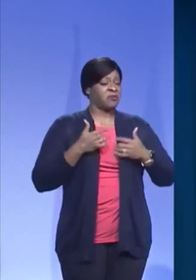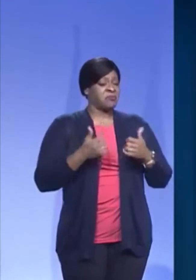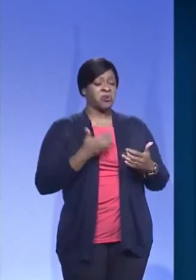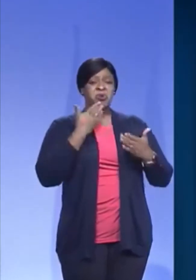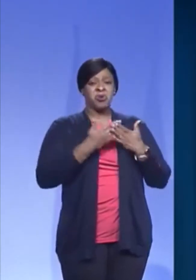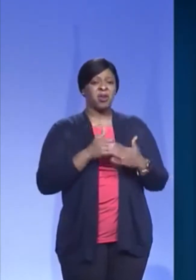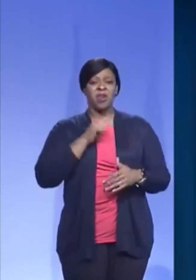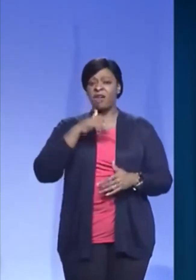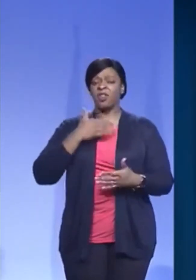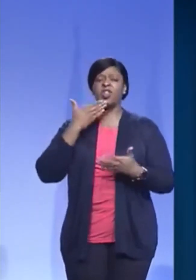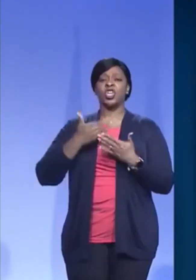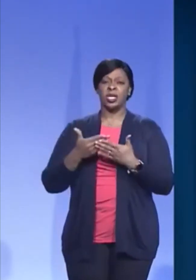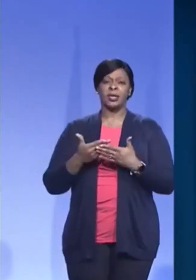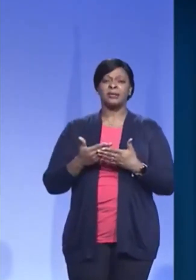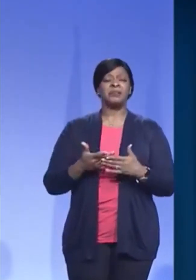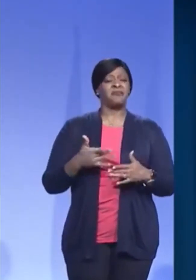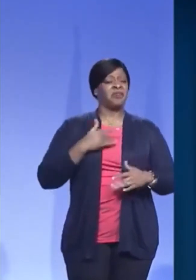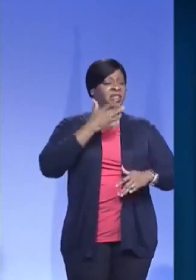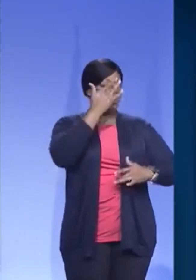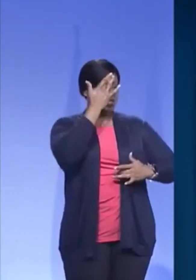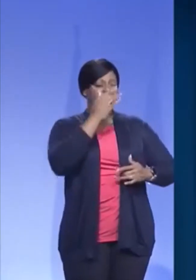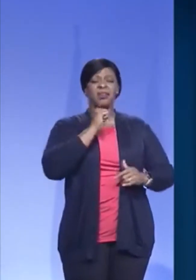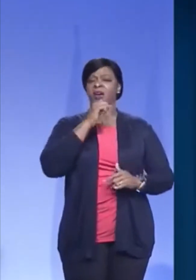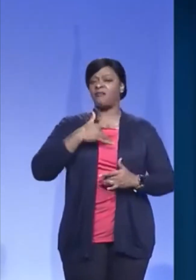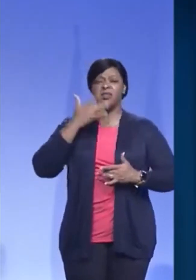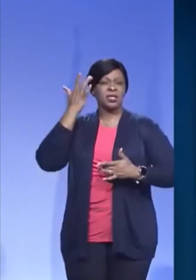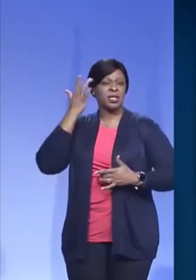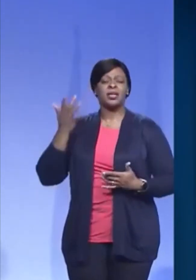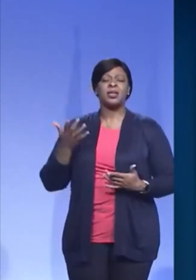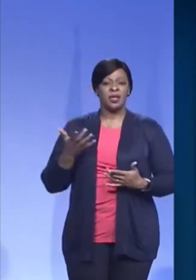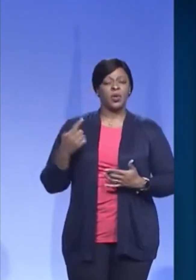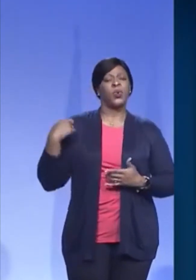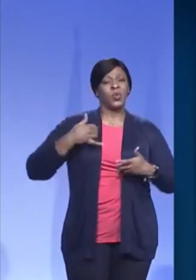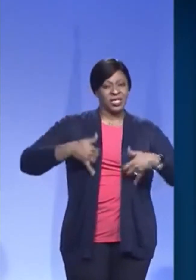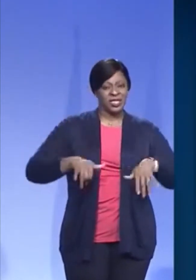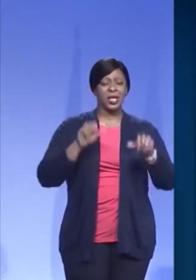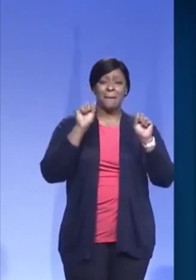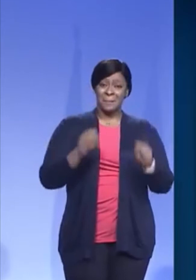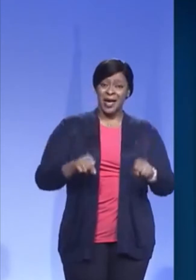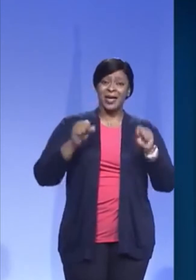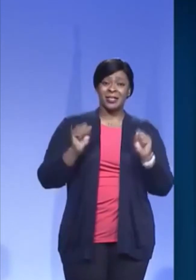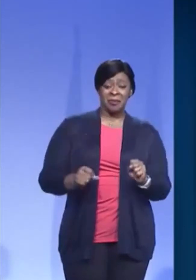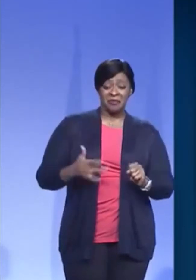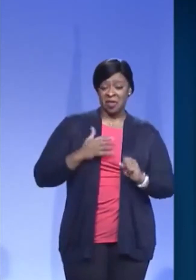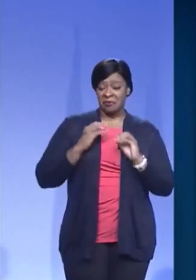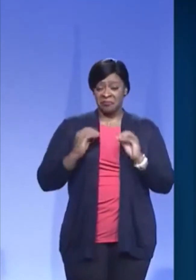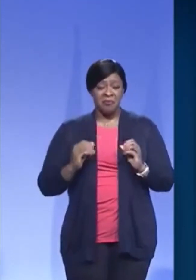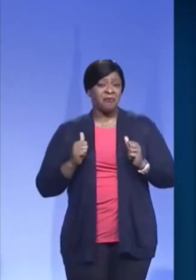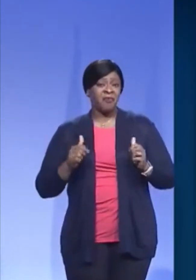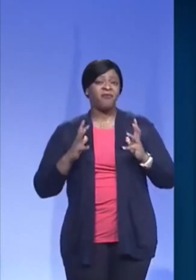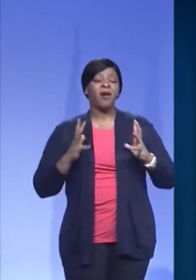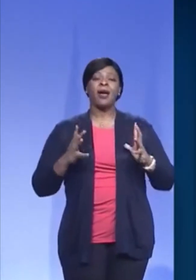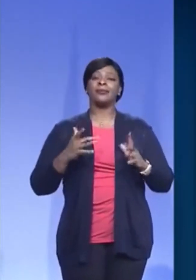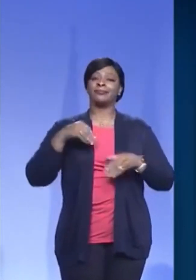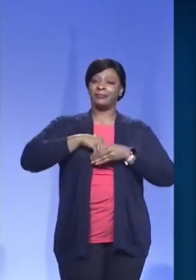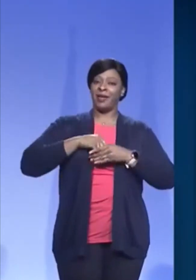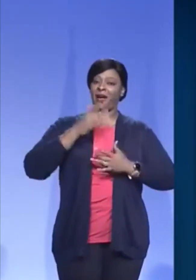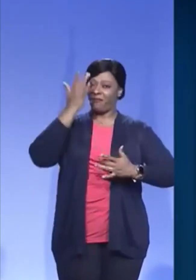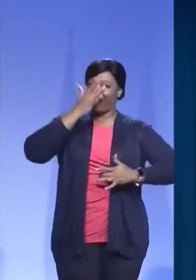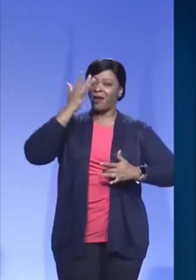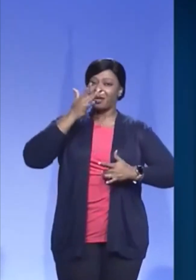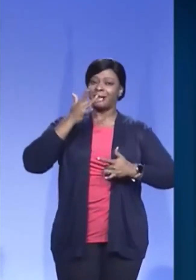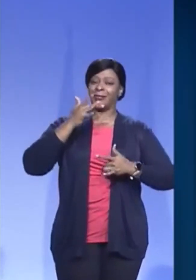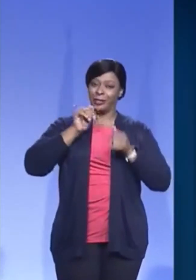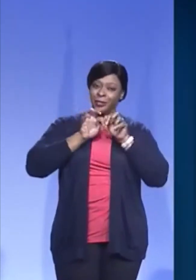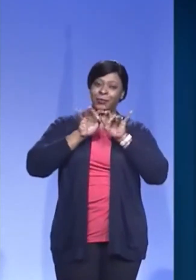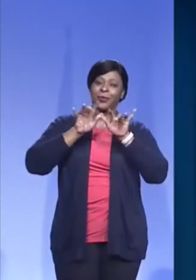we don't feel good, whether we feel sick or we don't feel sick, because we still could be infected with COVID-19 and we could be sharing